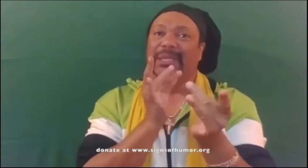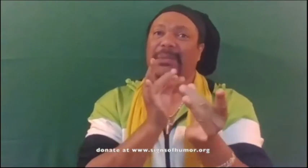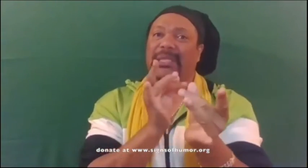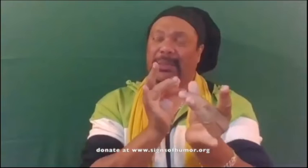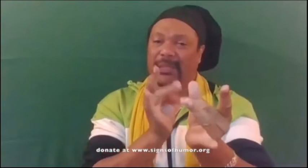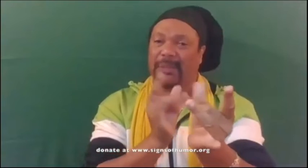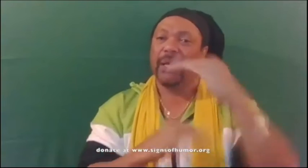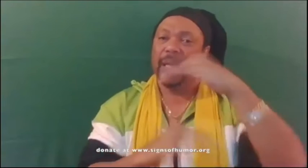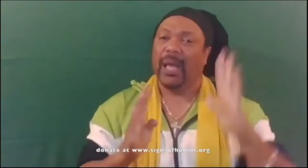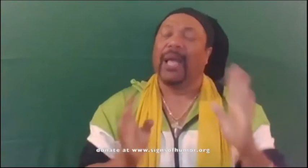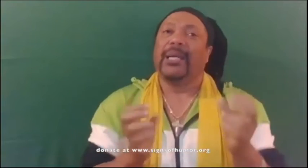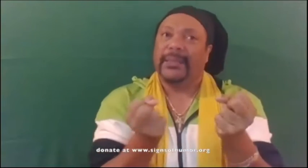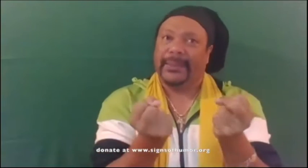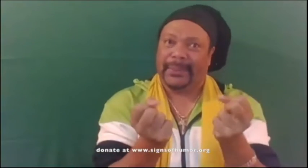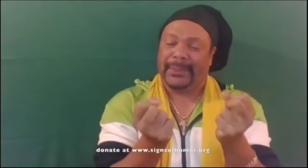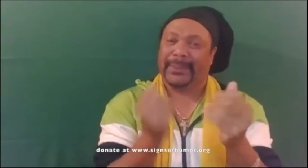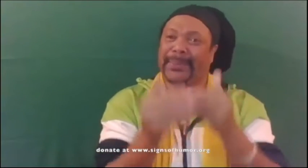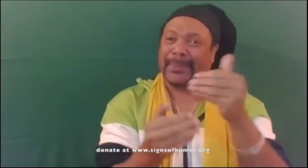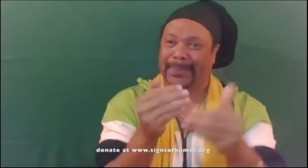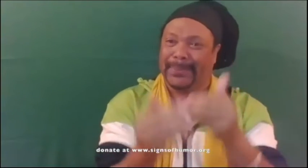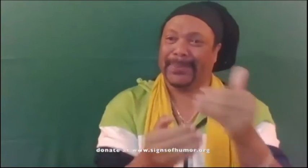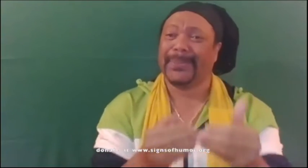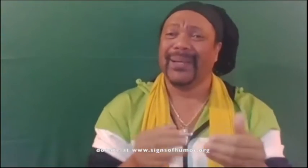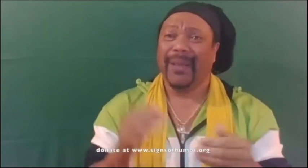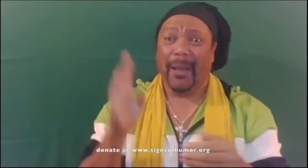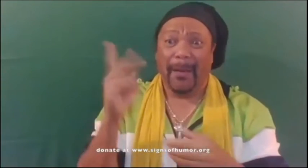proper because you learned this in your little cute little ITP, right?